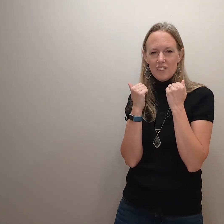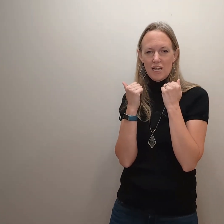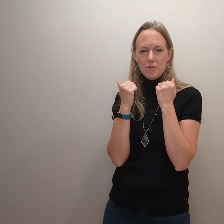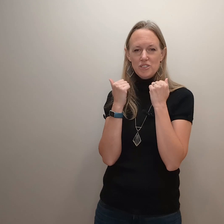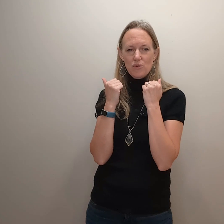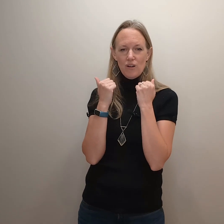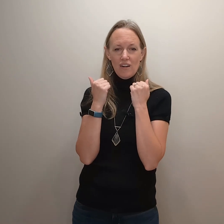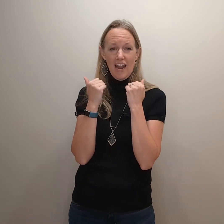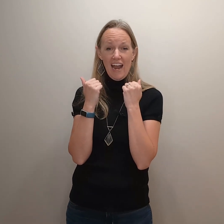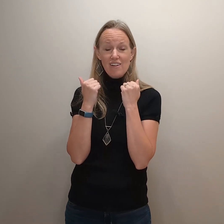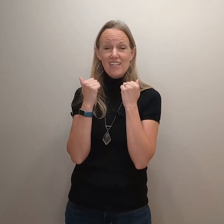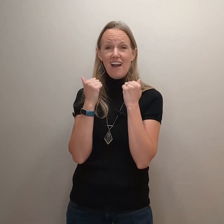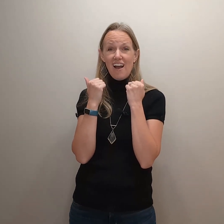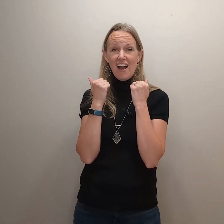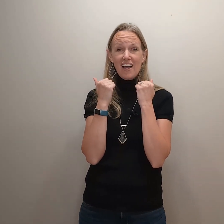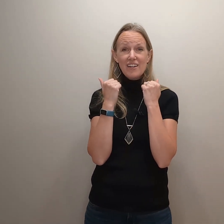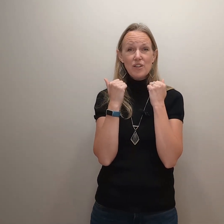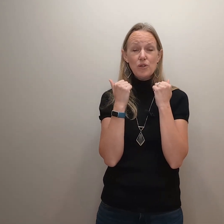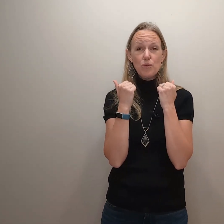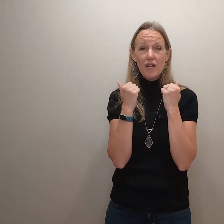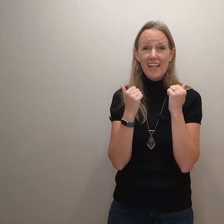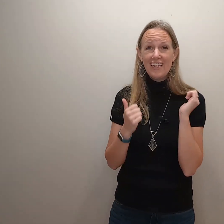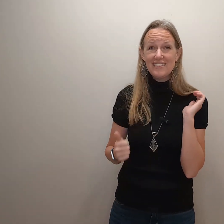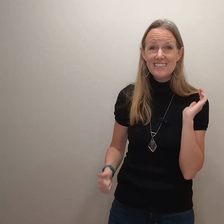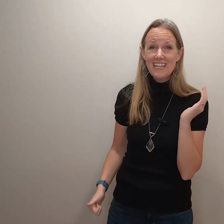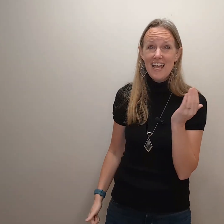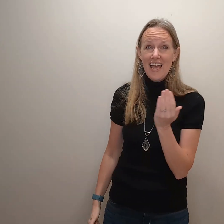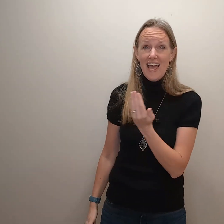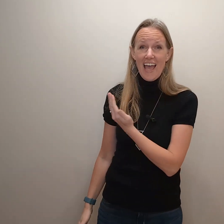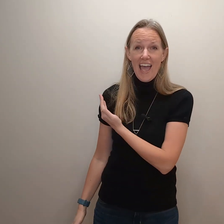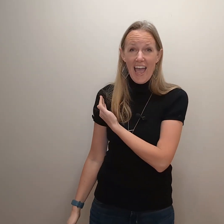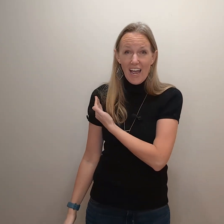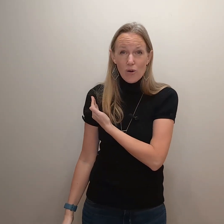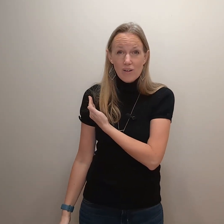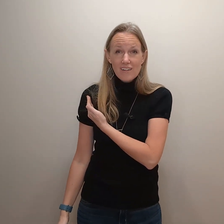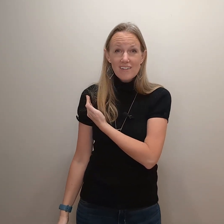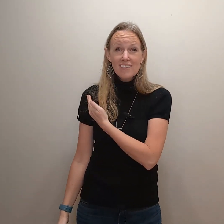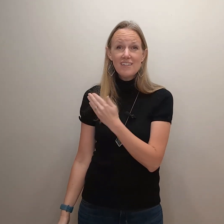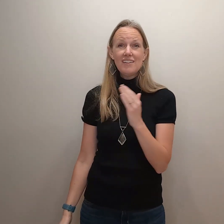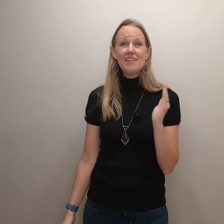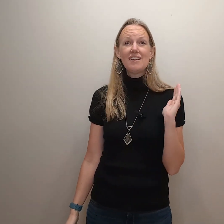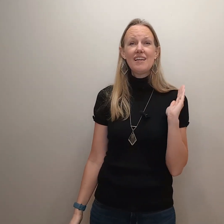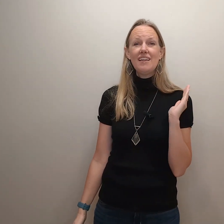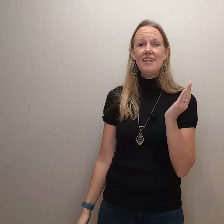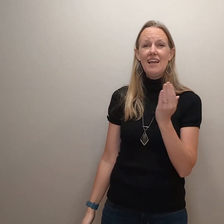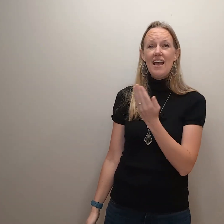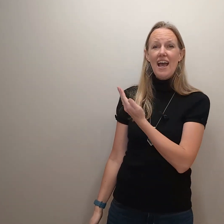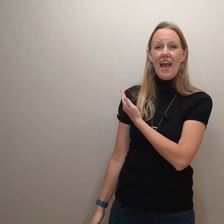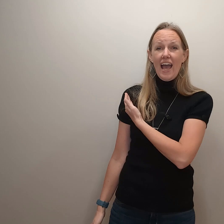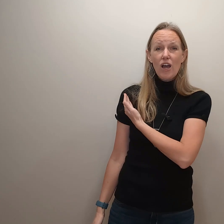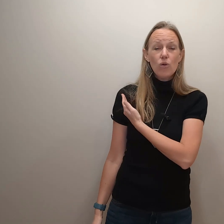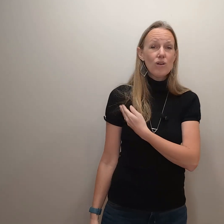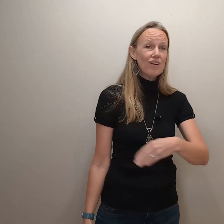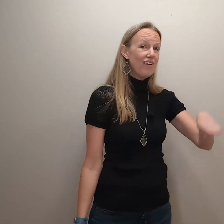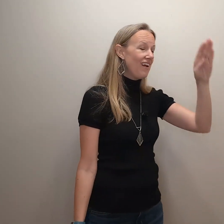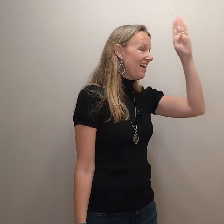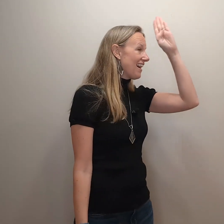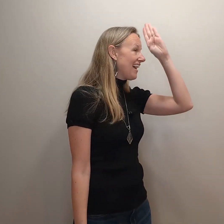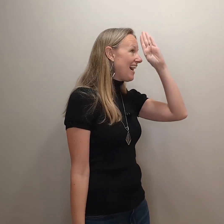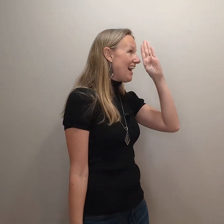Come adore. Our God who reigns. Our, okay, our